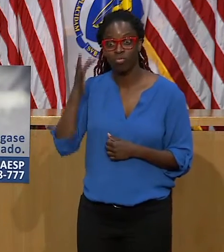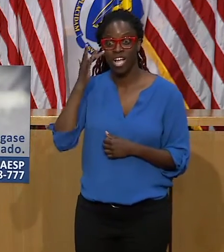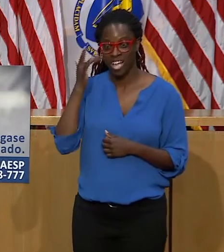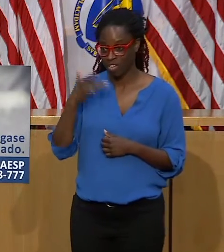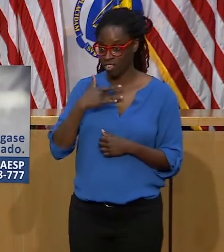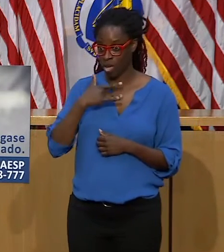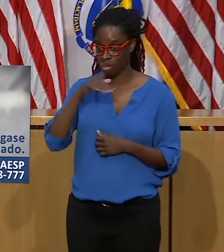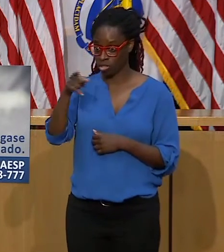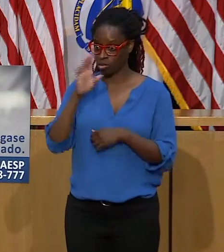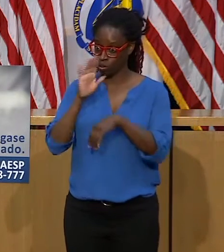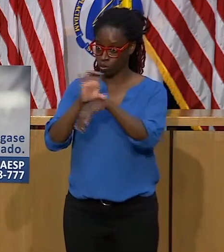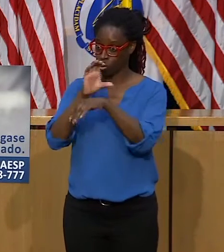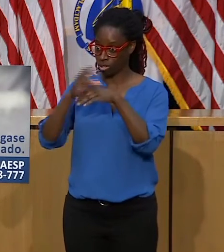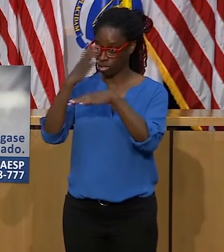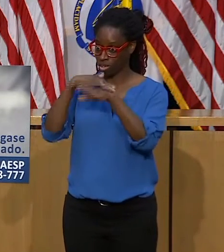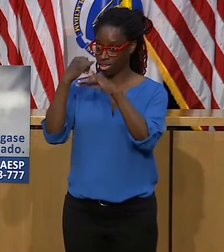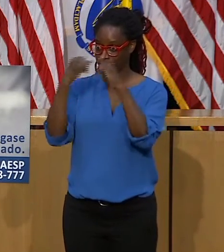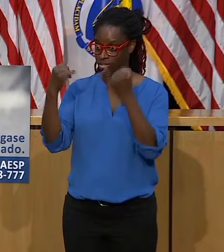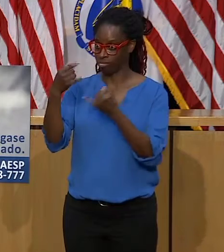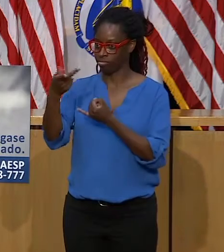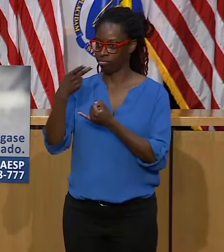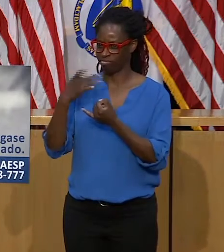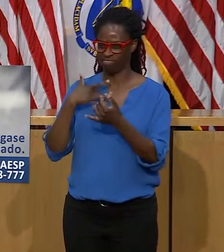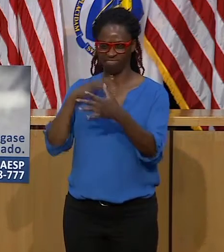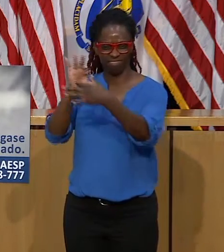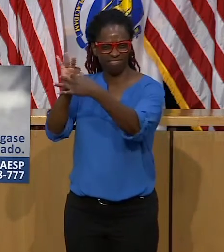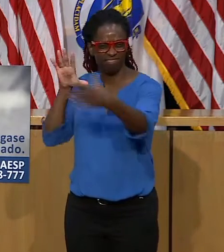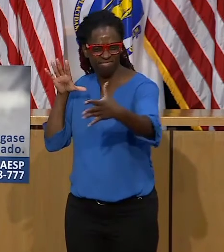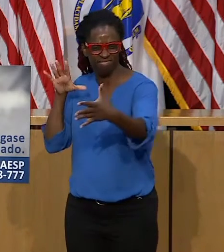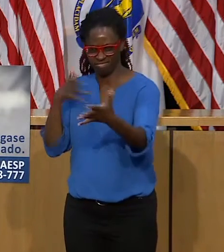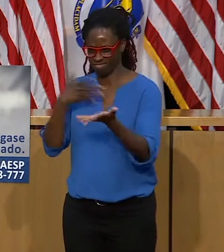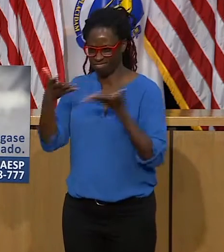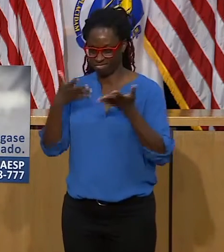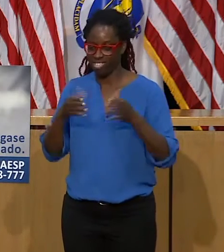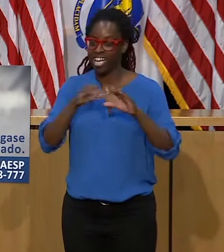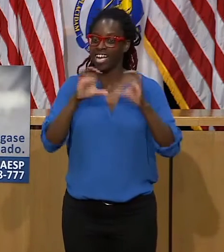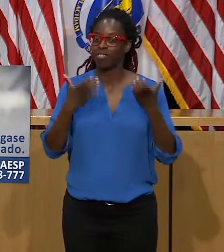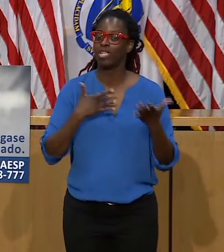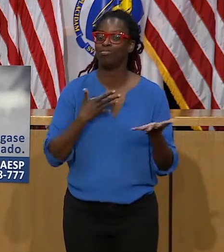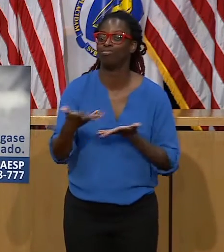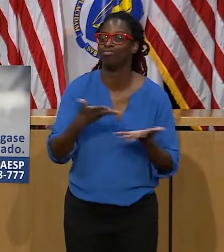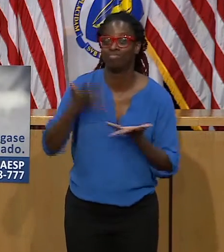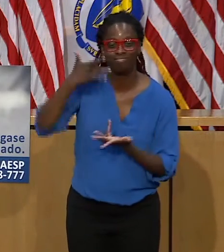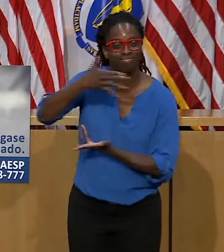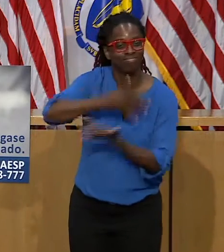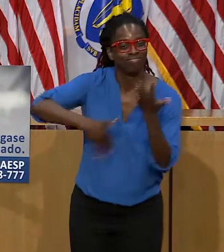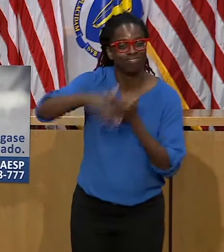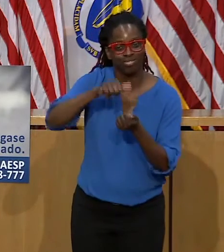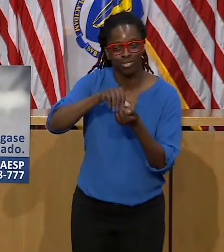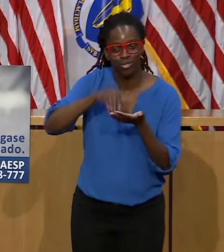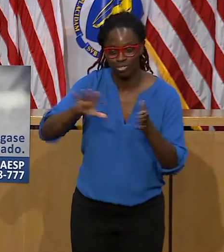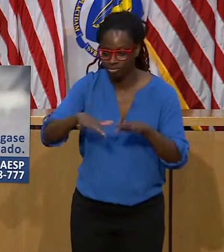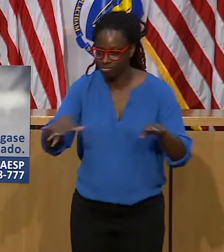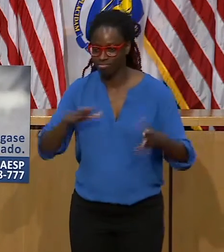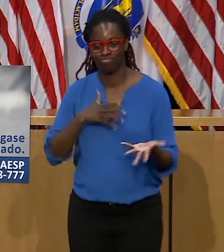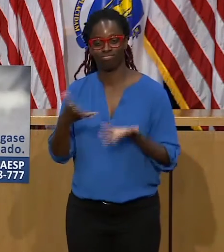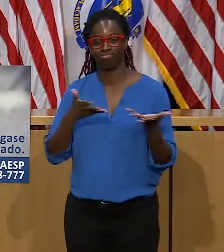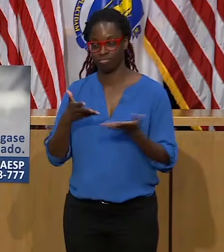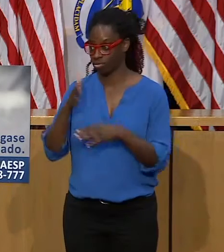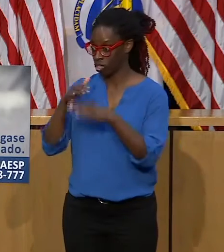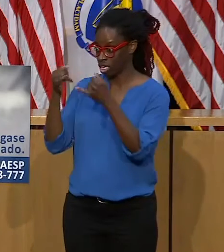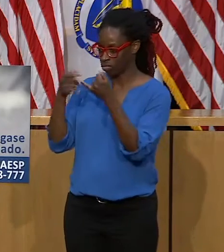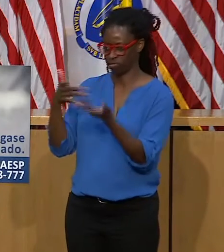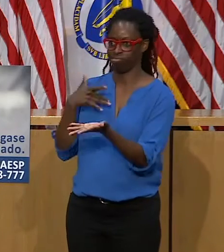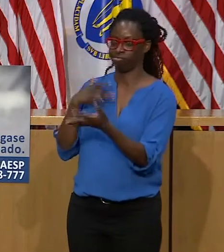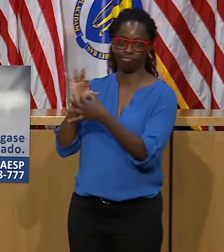In addition, children with emotional, psychological, or developmental disabilities often